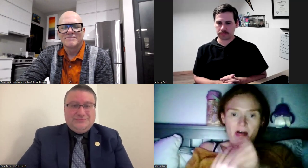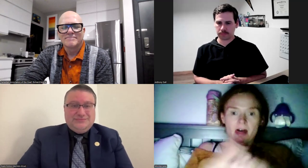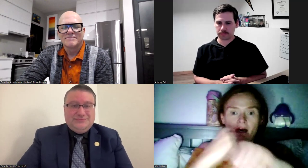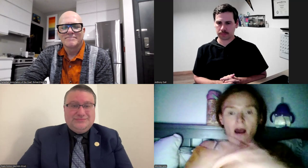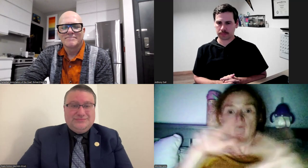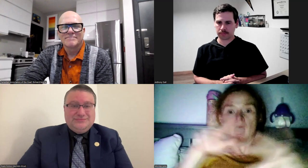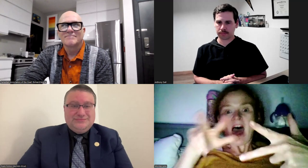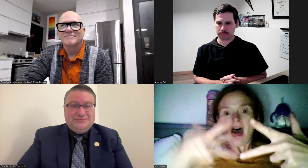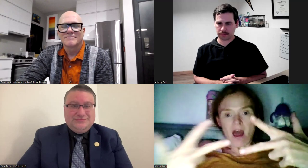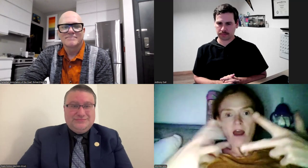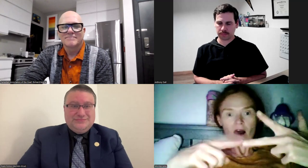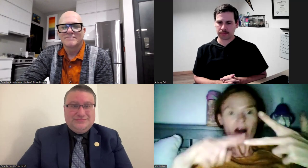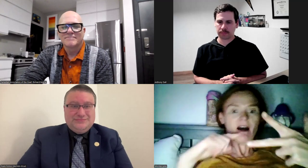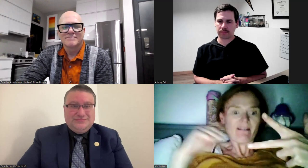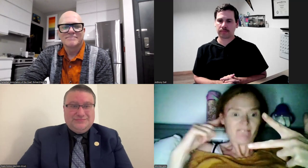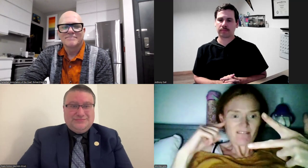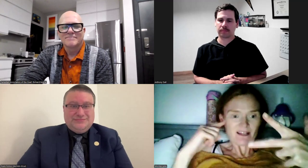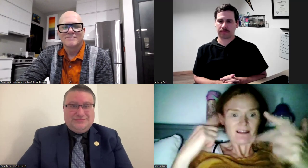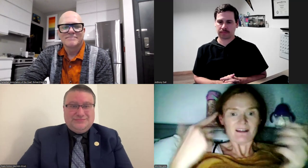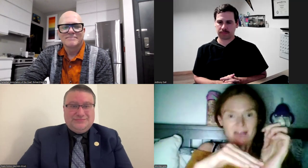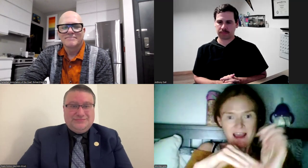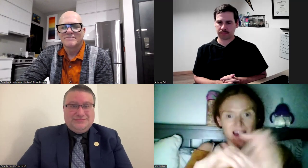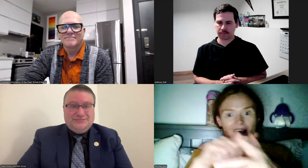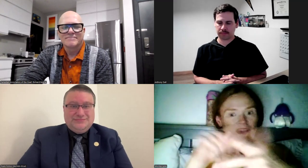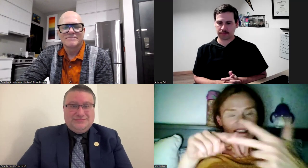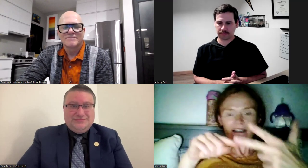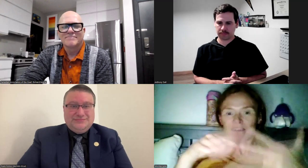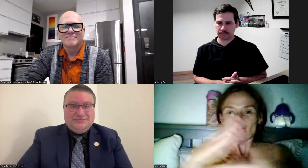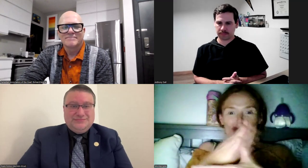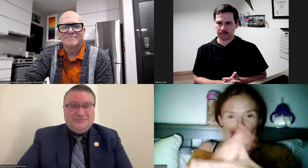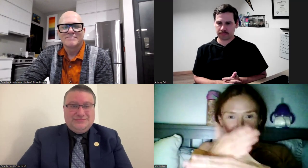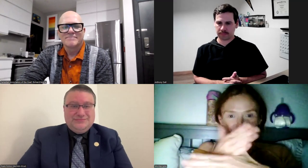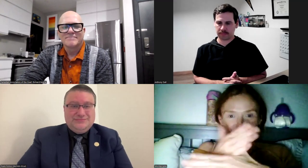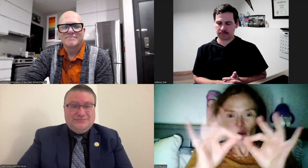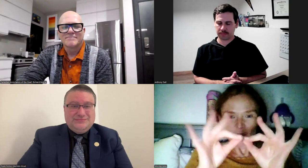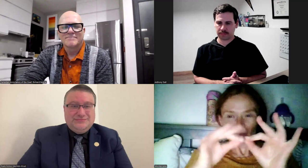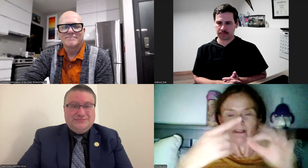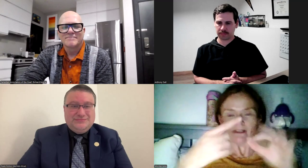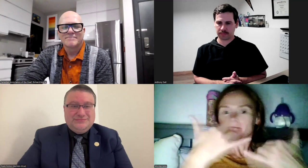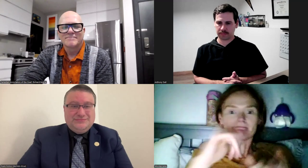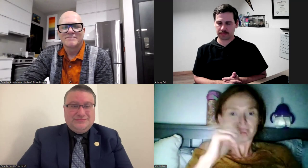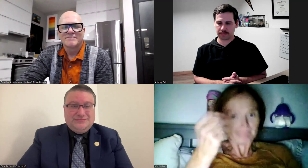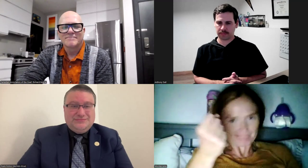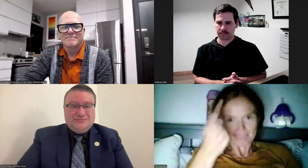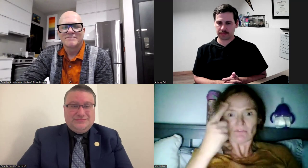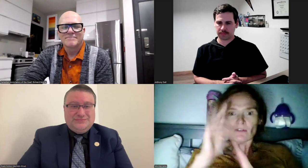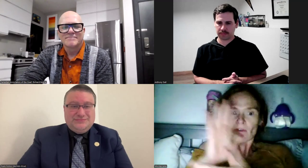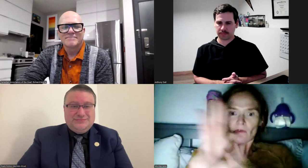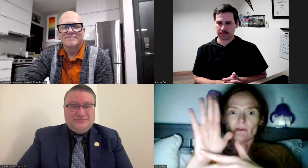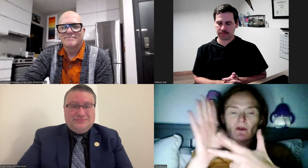many children in so many groups and so many adults in the room. And then when my third child was born deaf as well, they were also put in